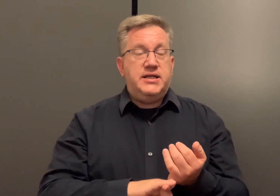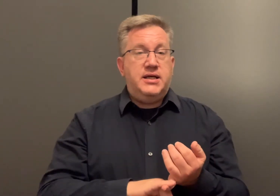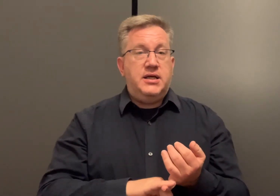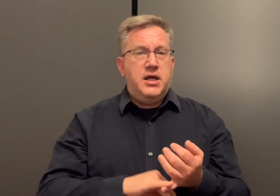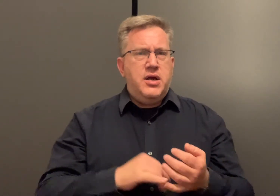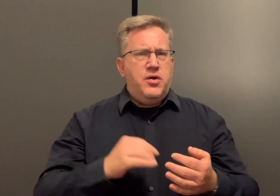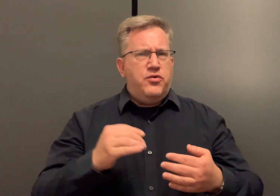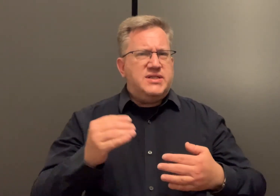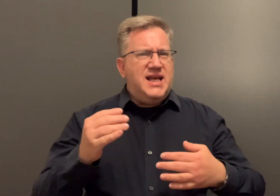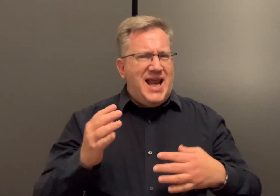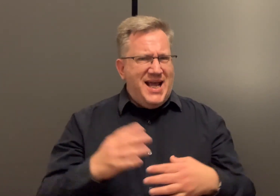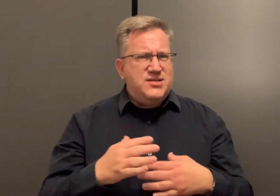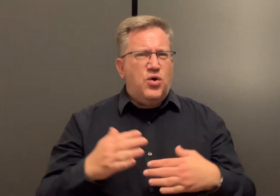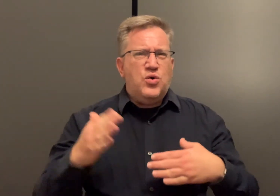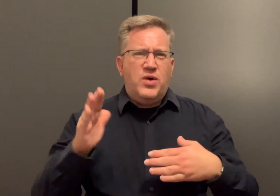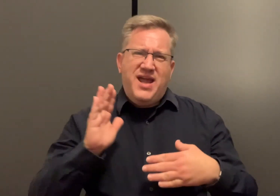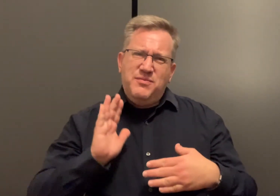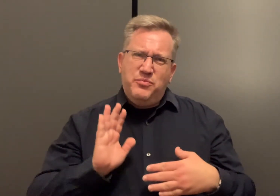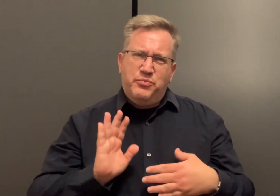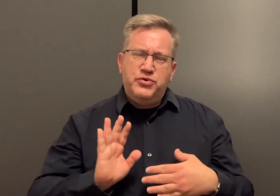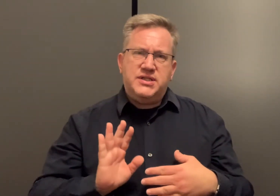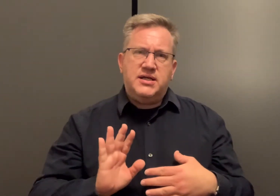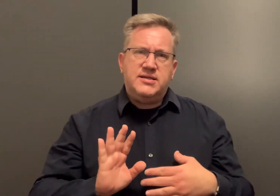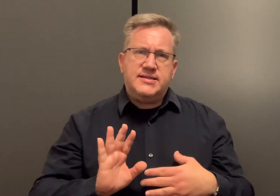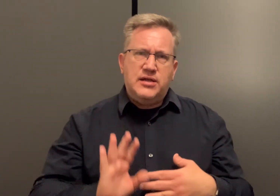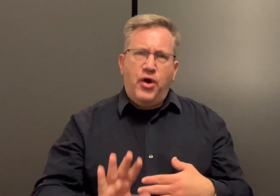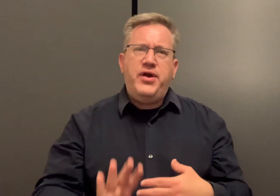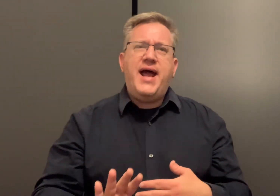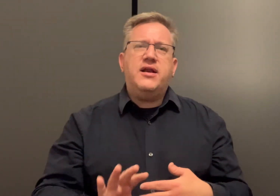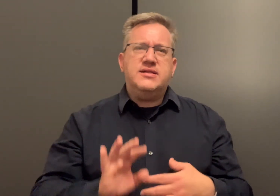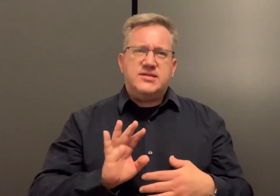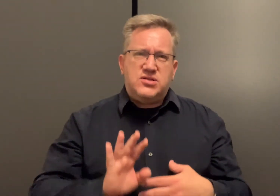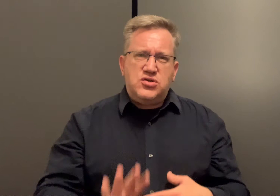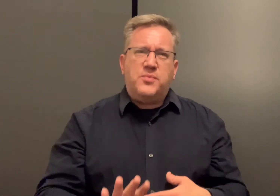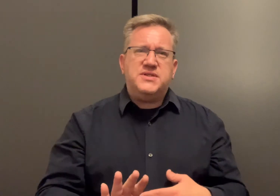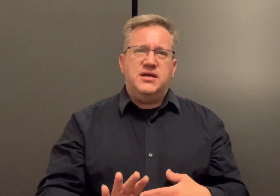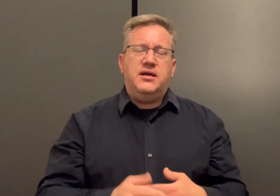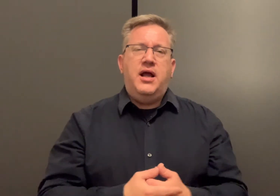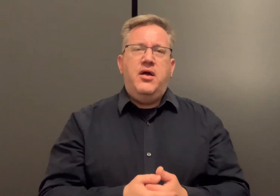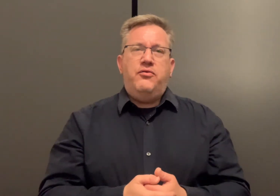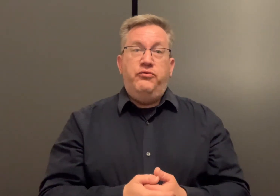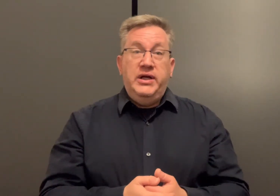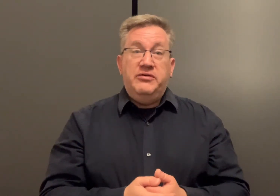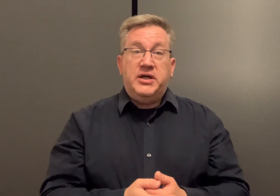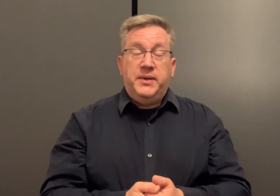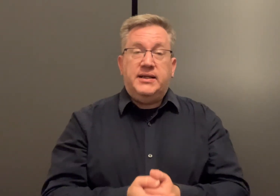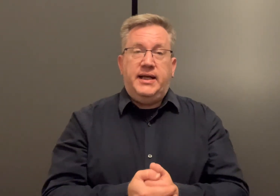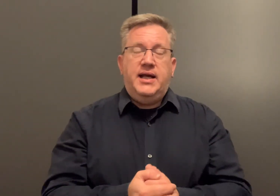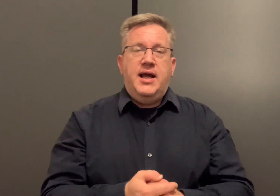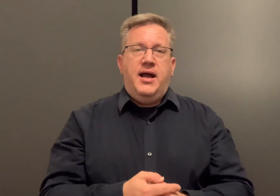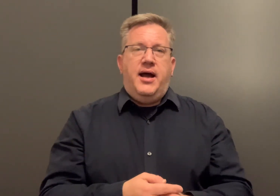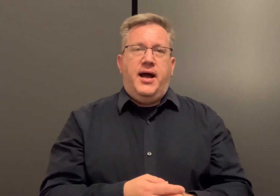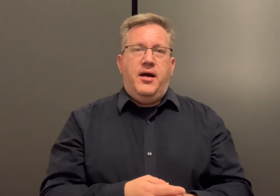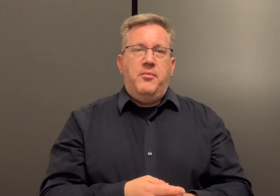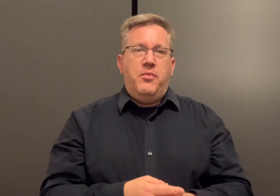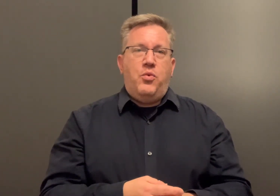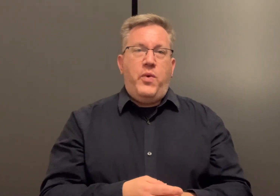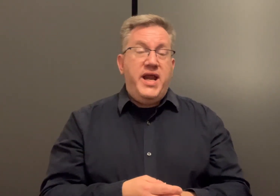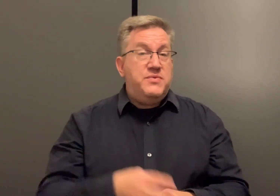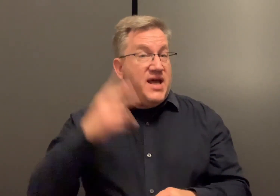actually delays it or even puts a slowdown and stops it really, really quickly. When he was having